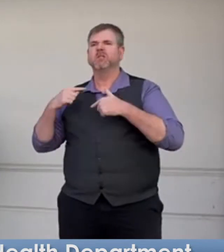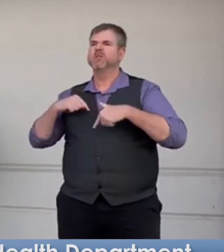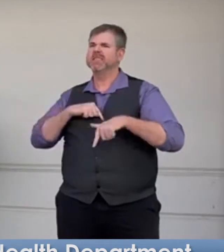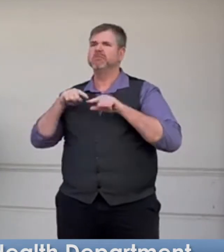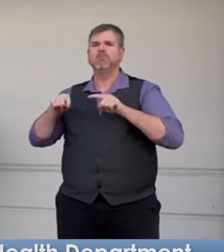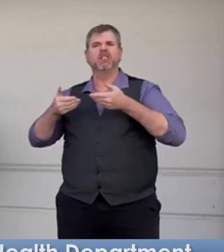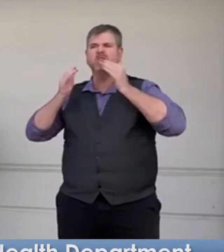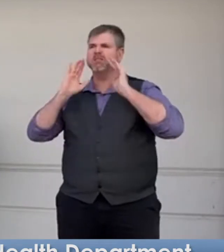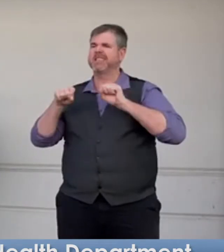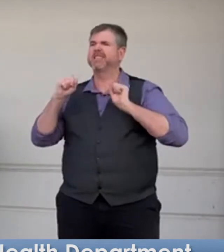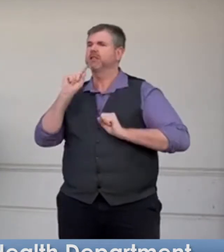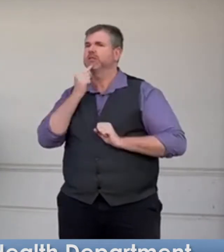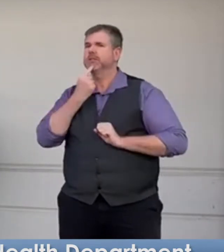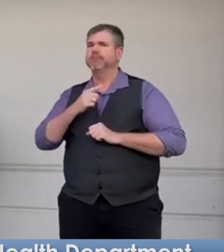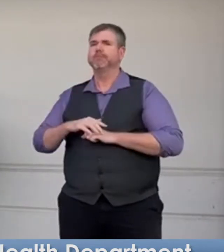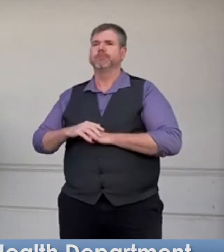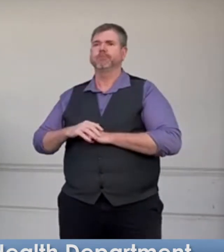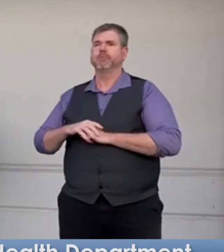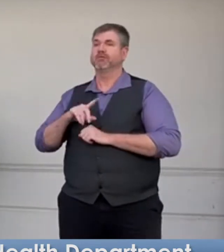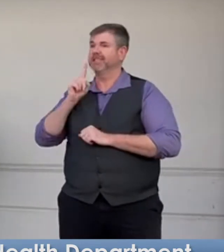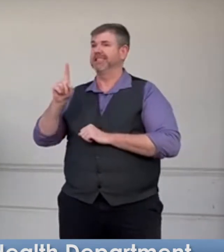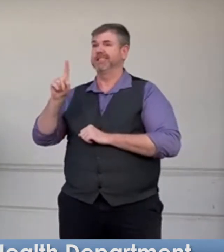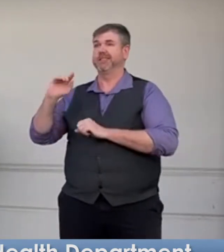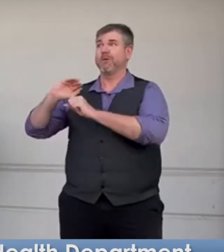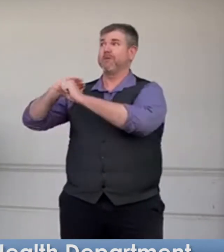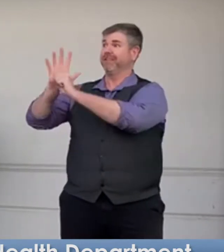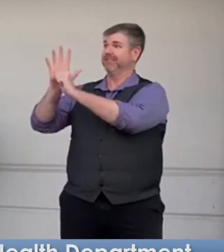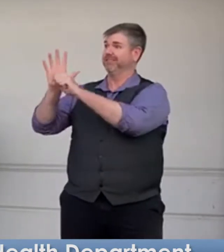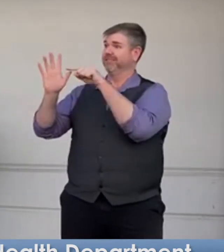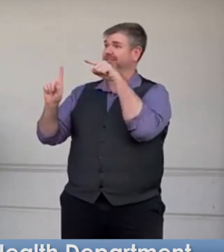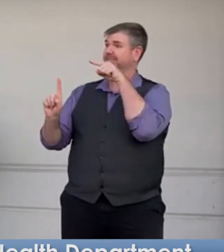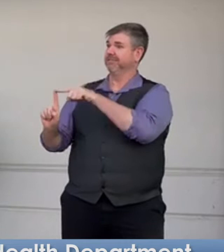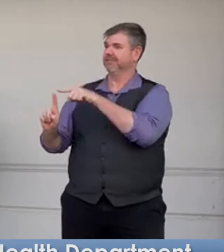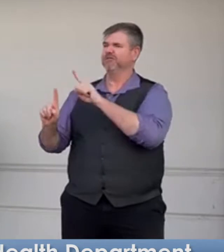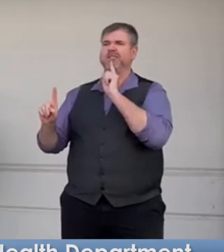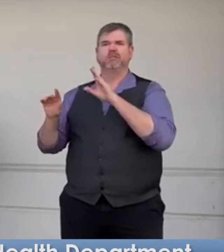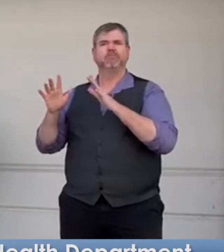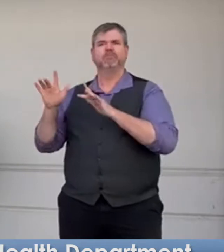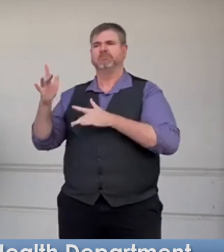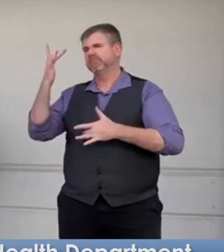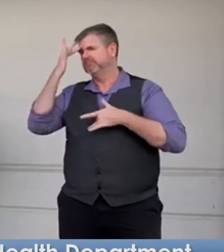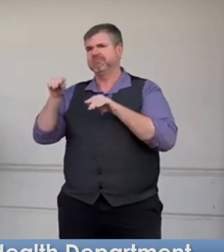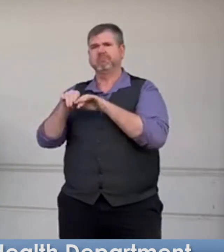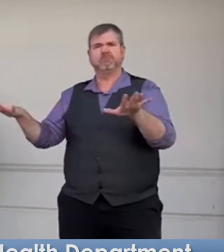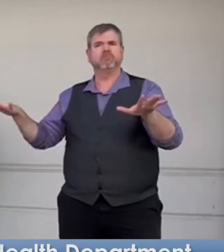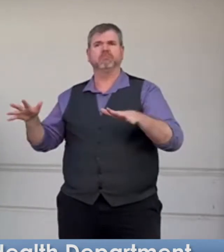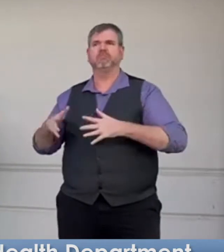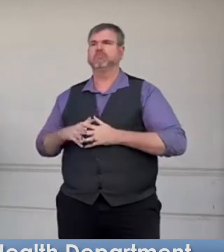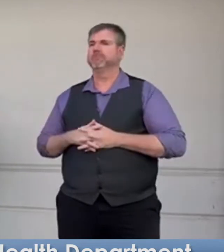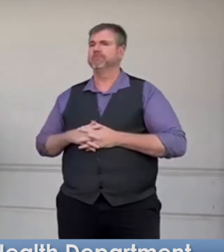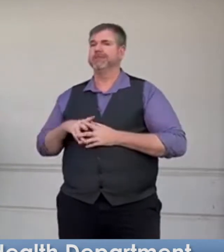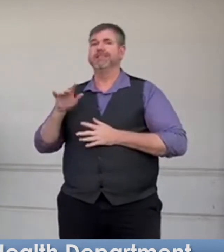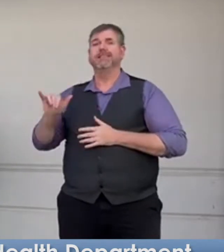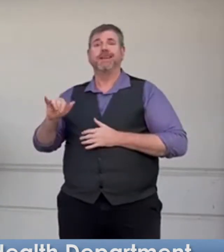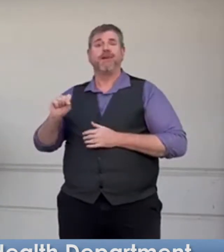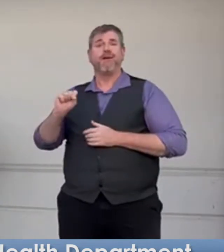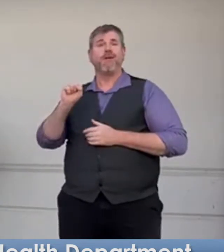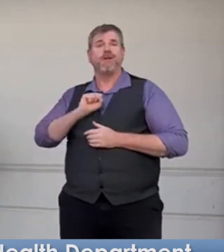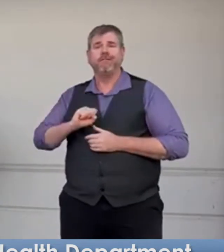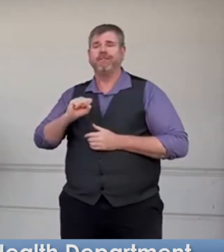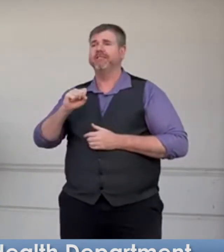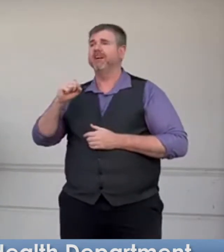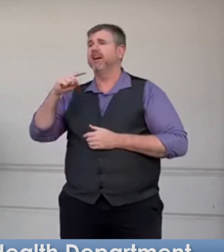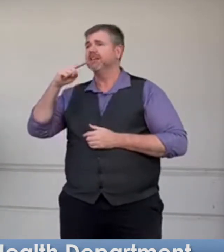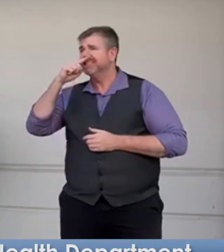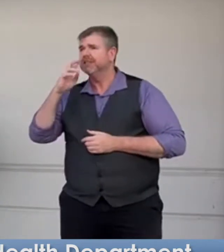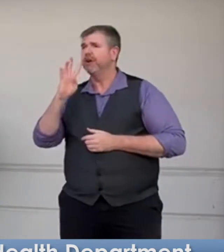silently, and it can jump from person to person and then show up somewhere like a skilled nursing facility,